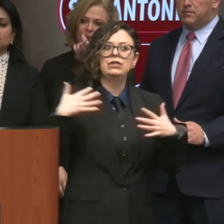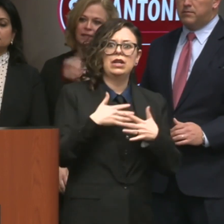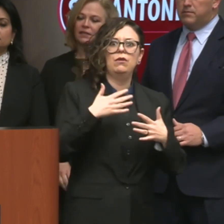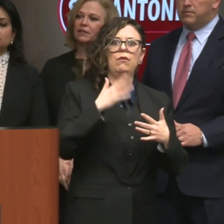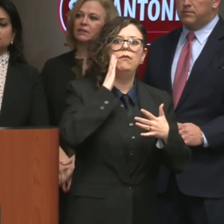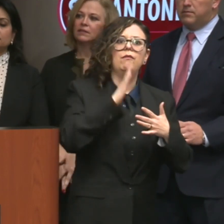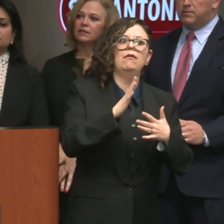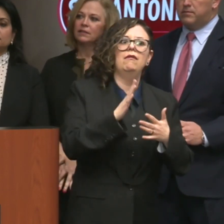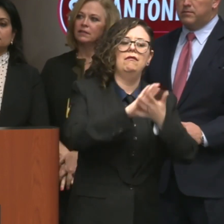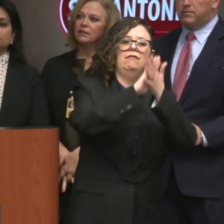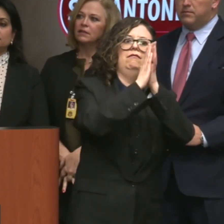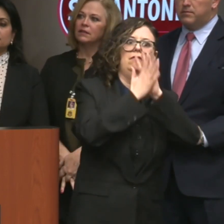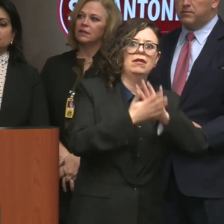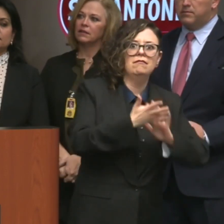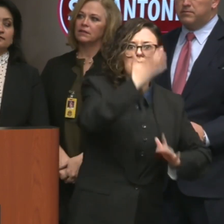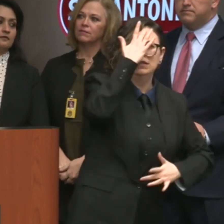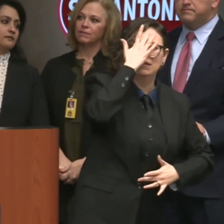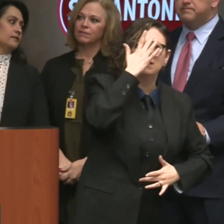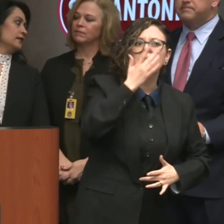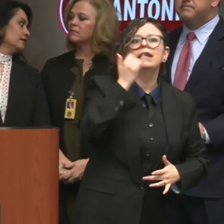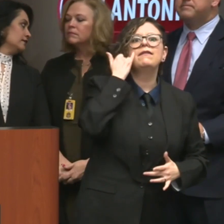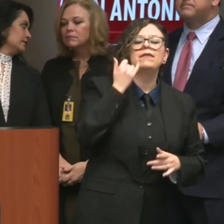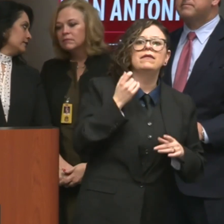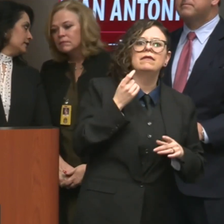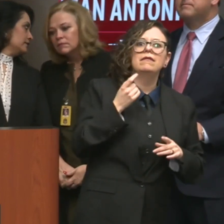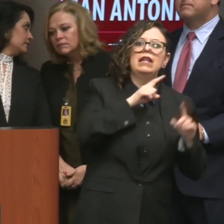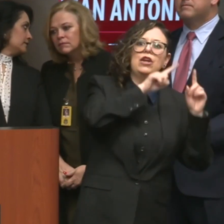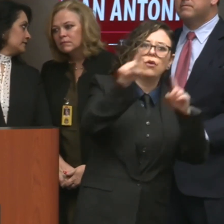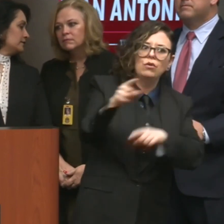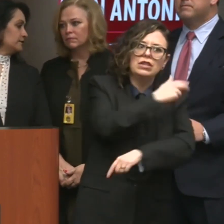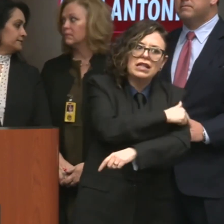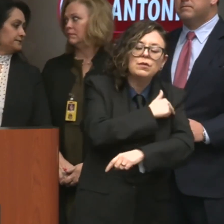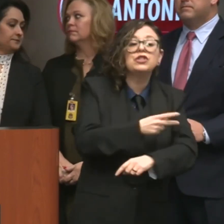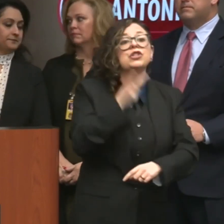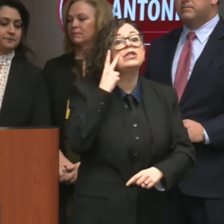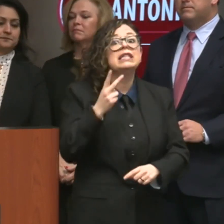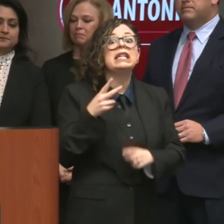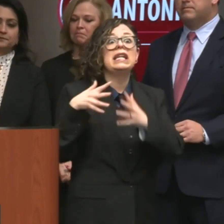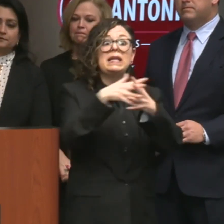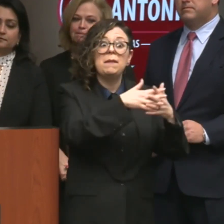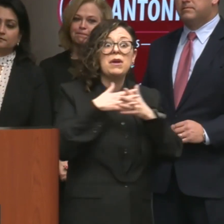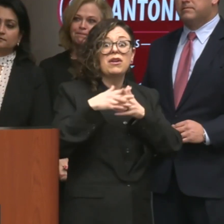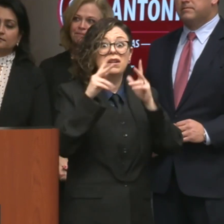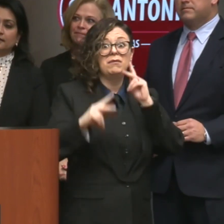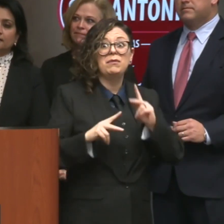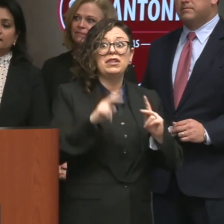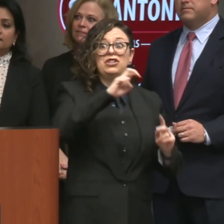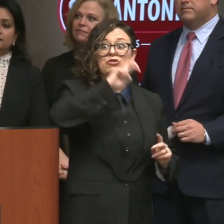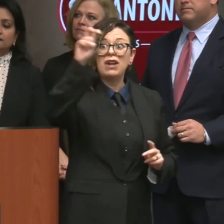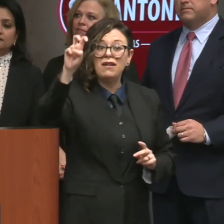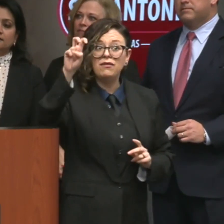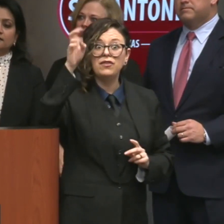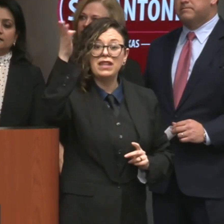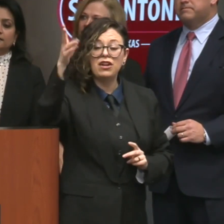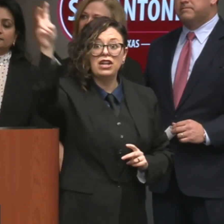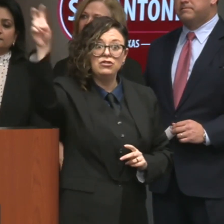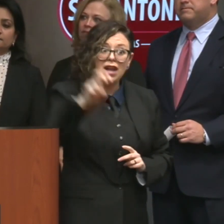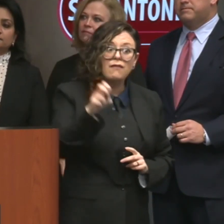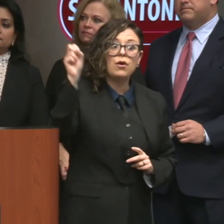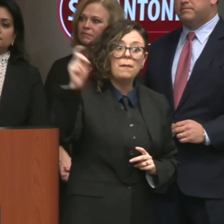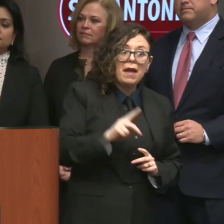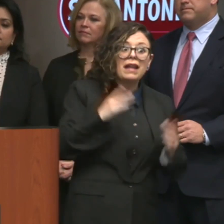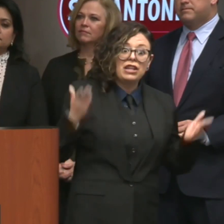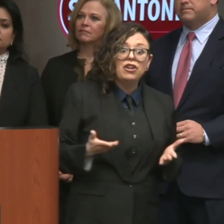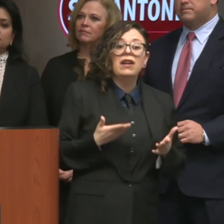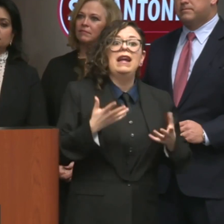when they go there. To have these American residents be back safely in the United States so that when they get sick, they can get the